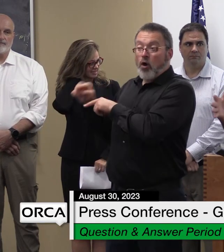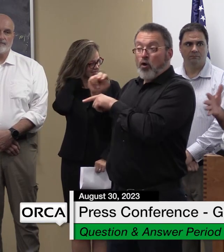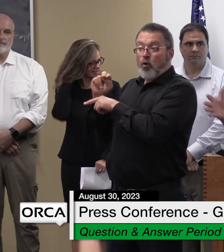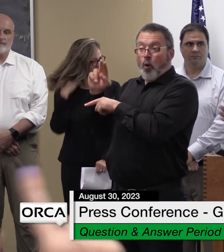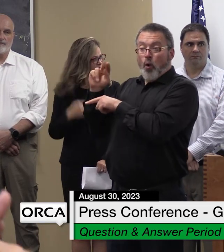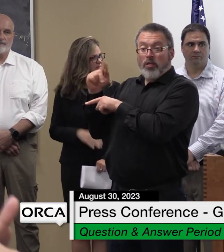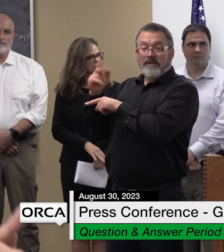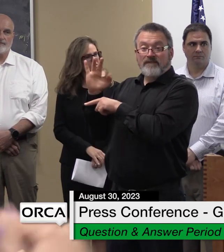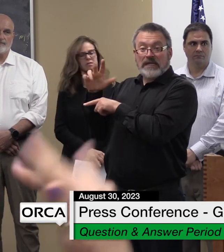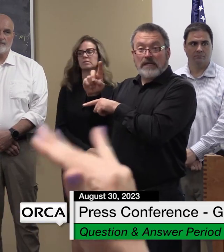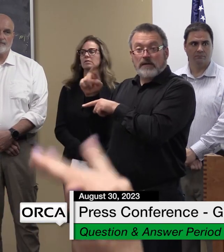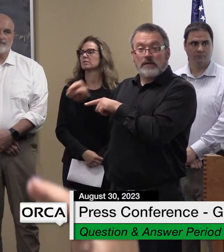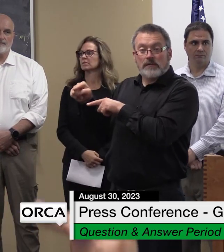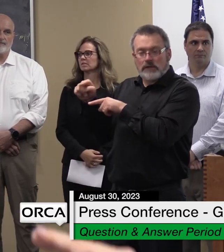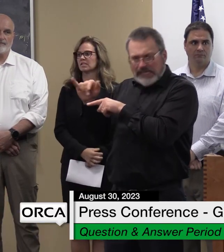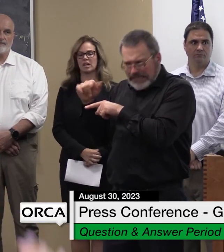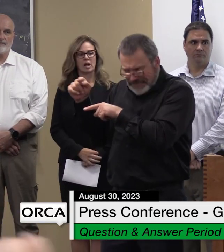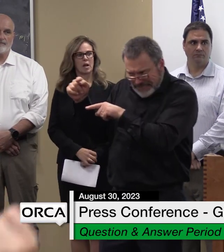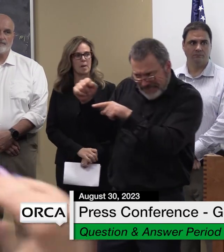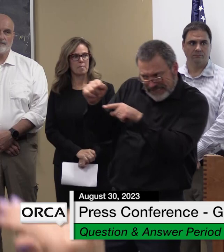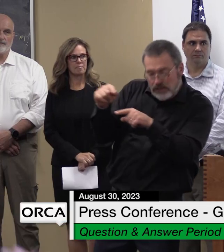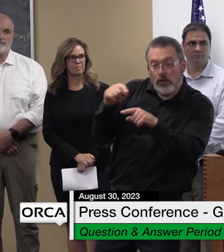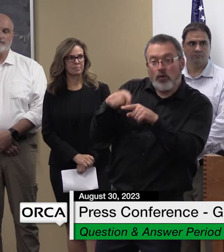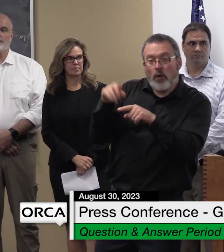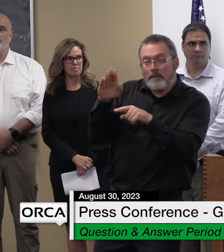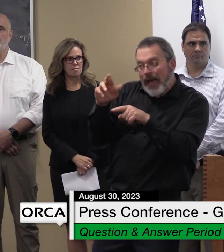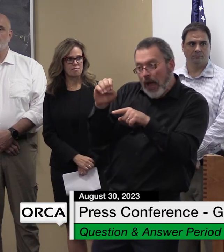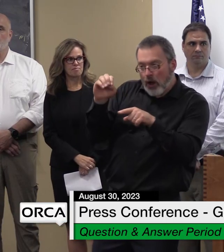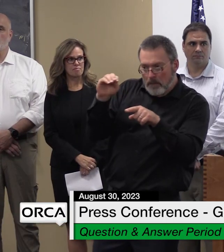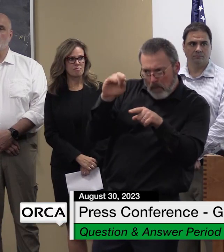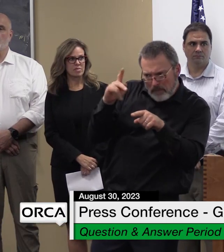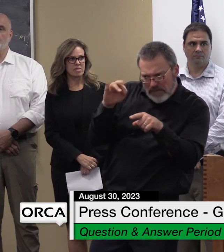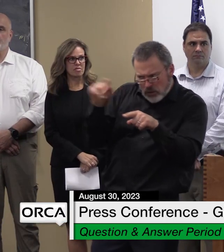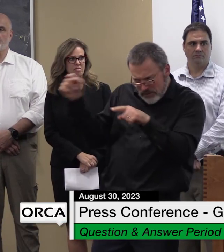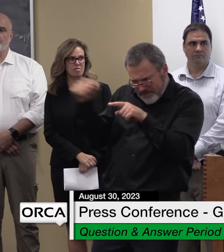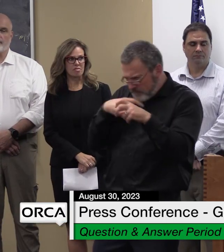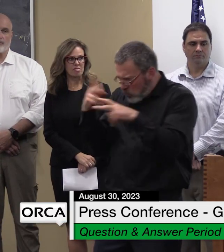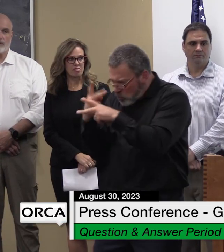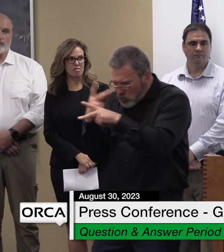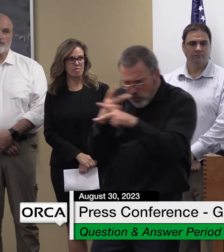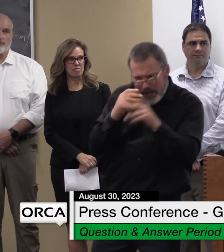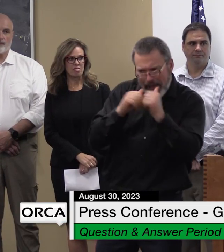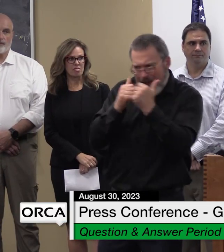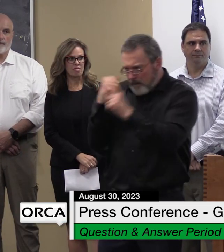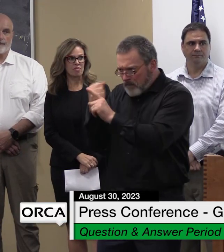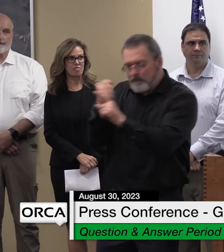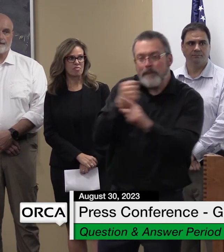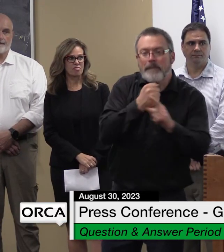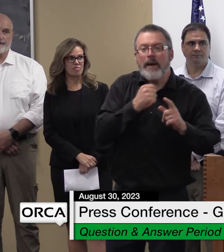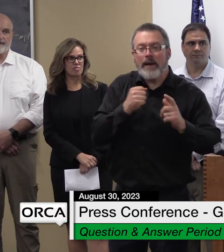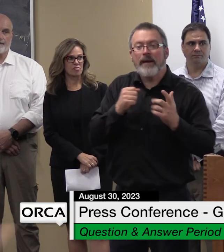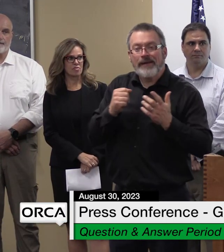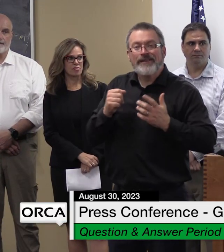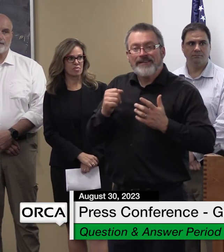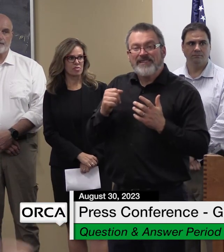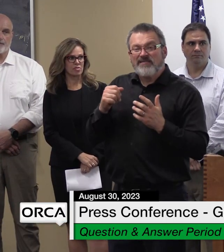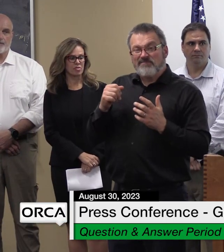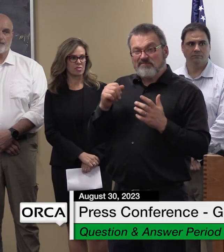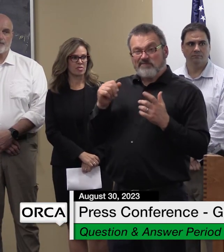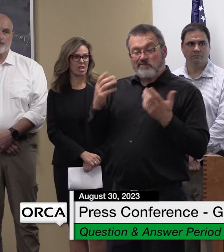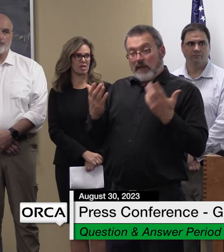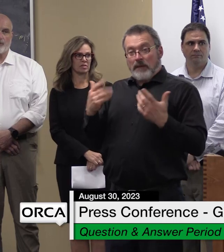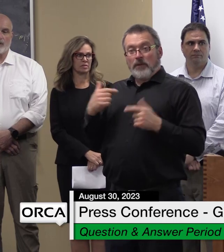there and work your way down. And there are a number of areas where we may end up having to create